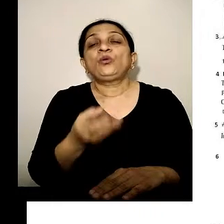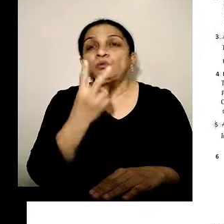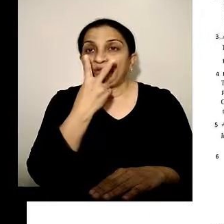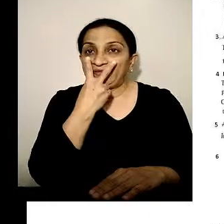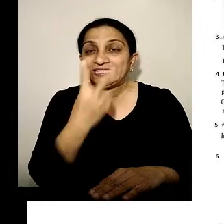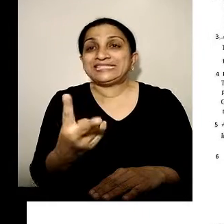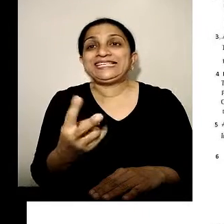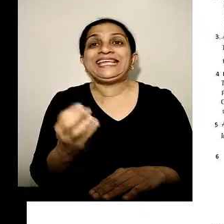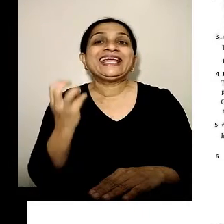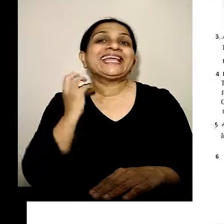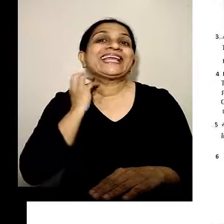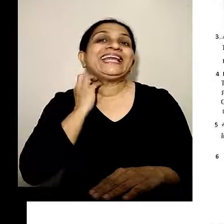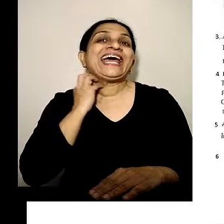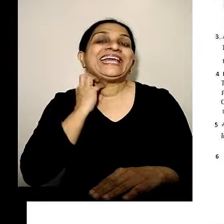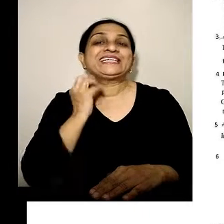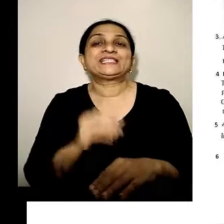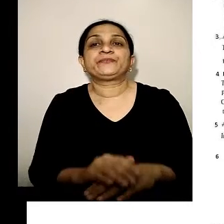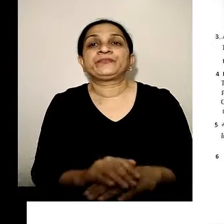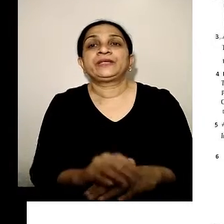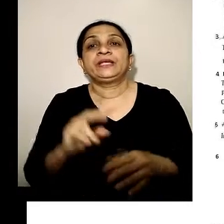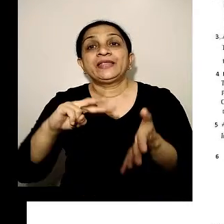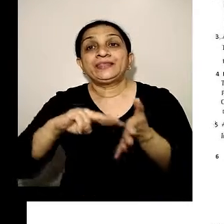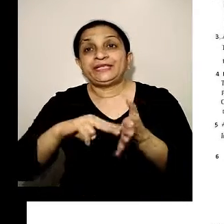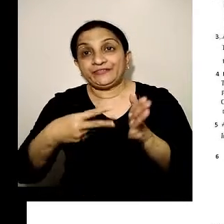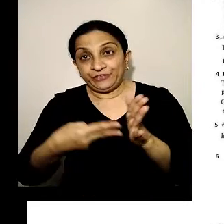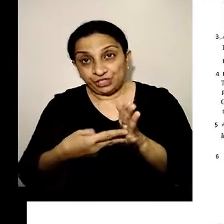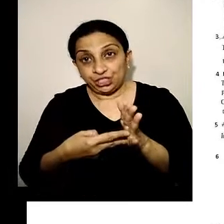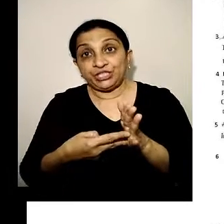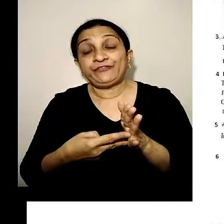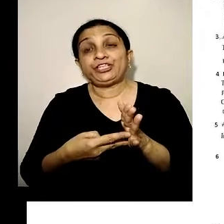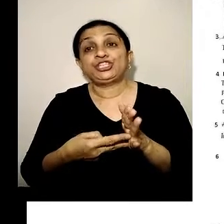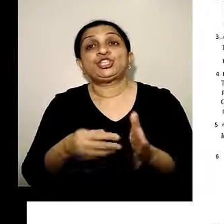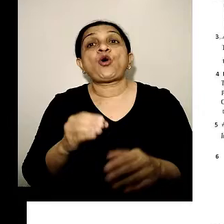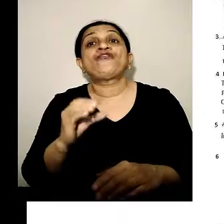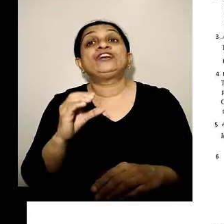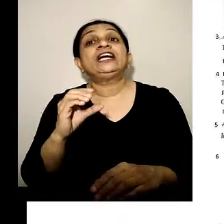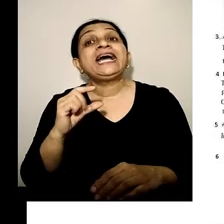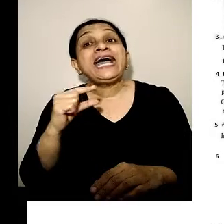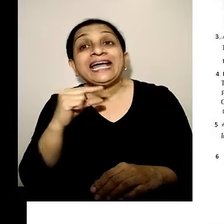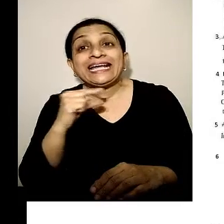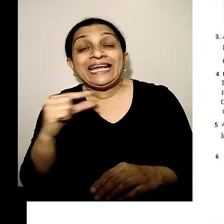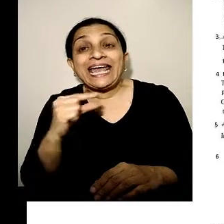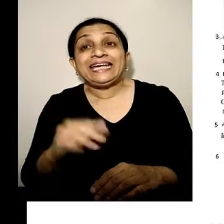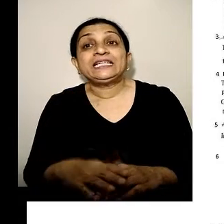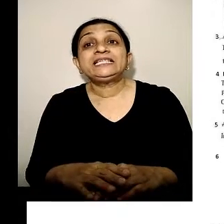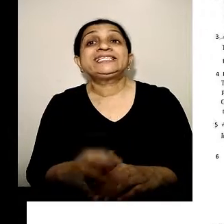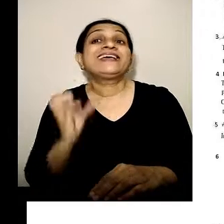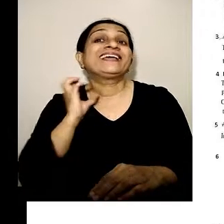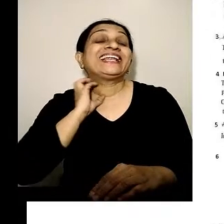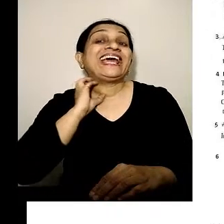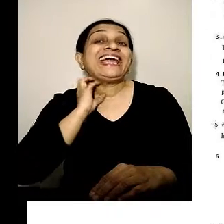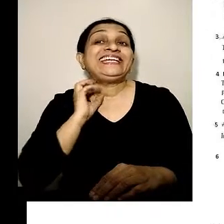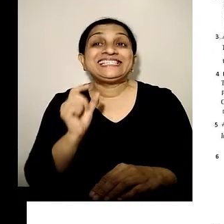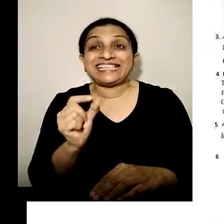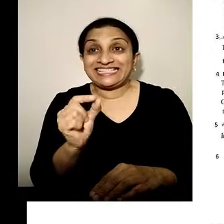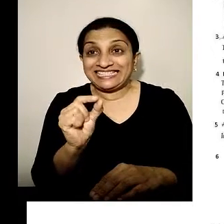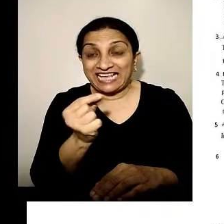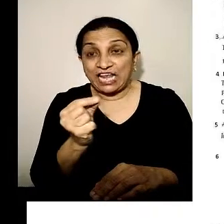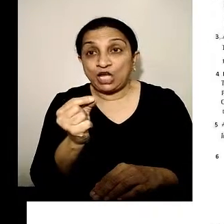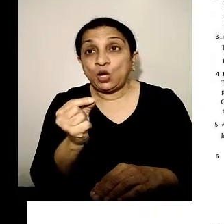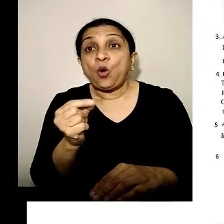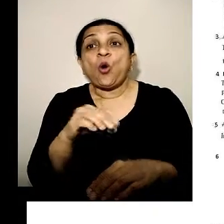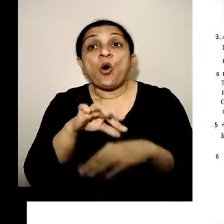Now we will see glands. The definition of a gland is